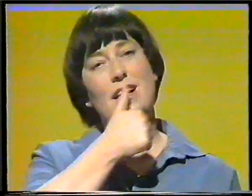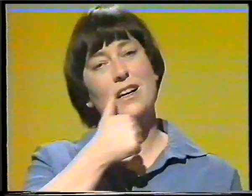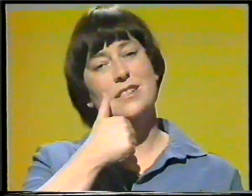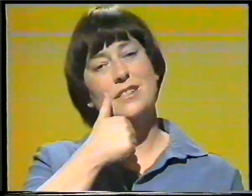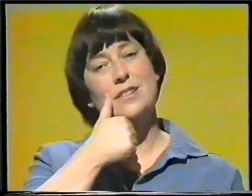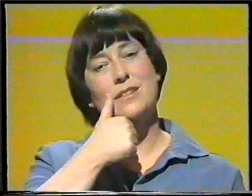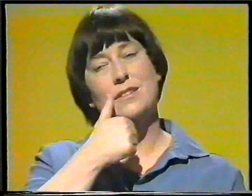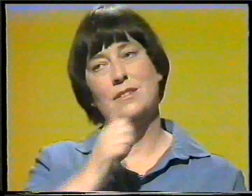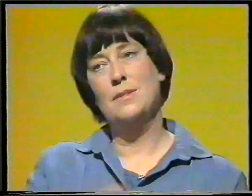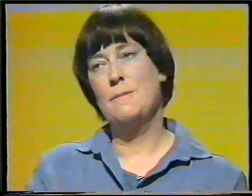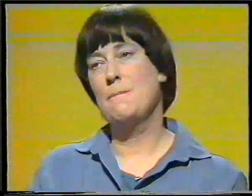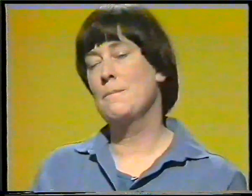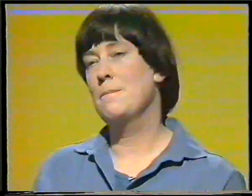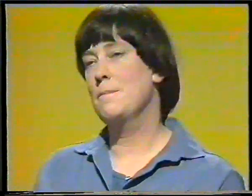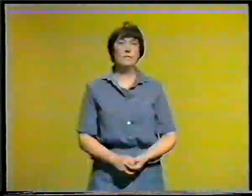Nice.